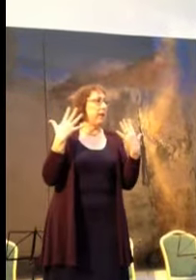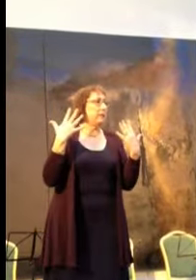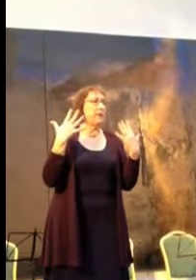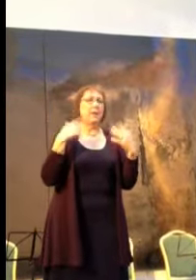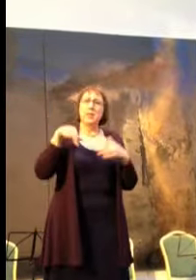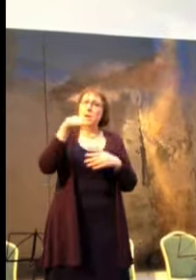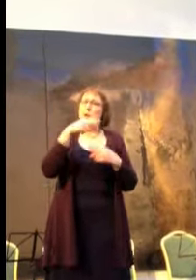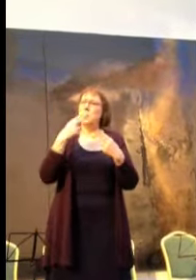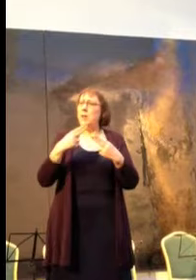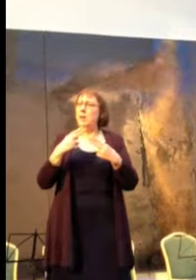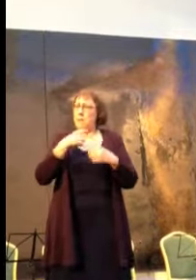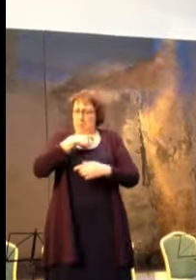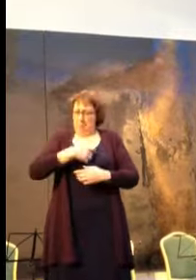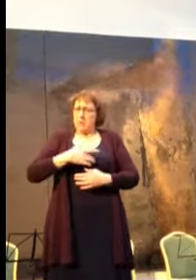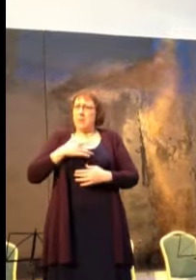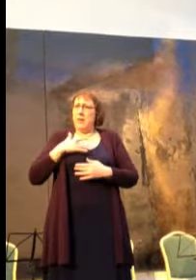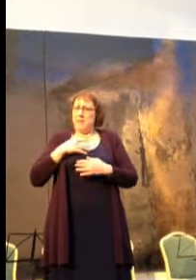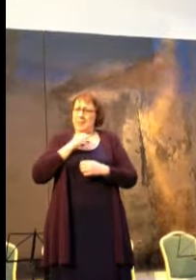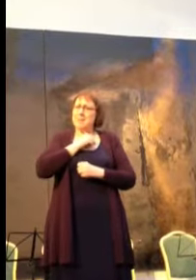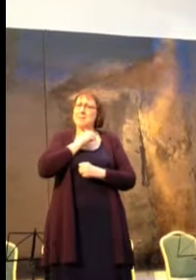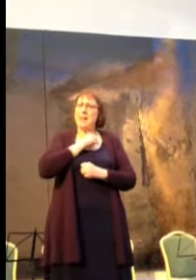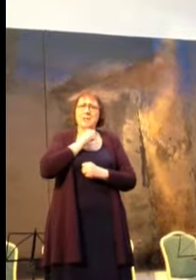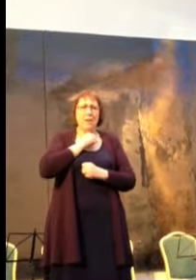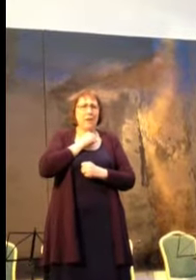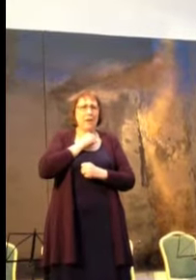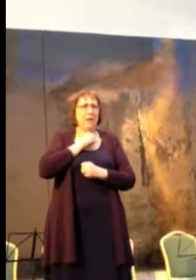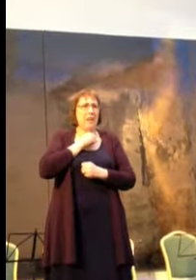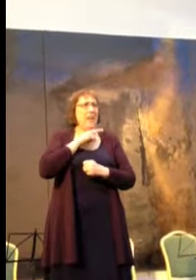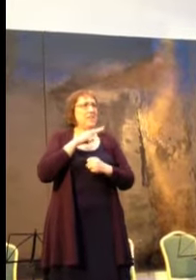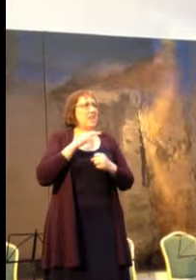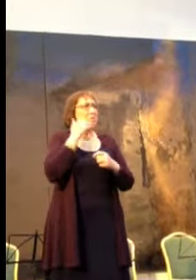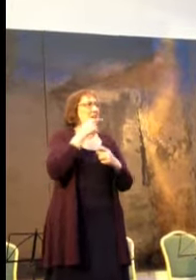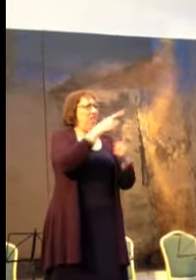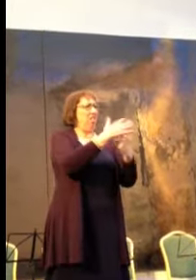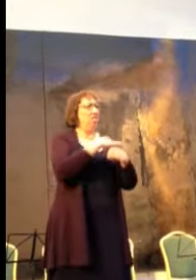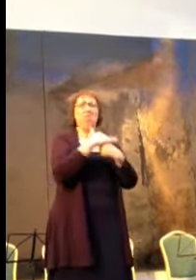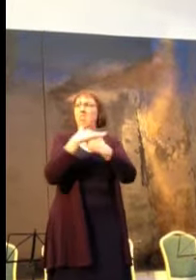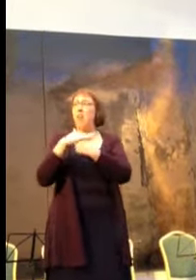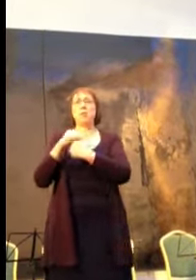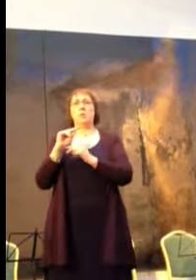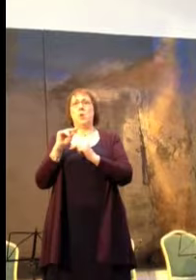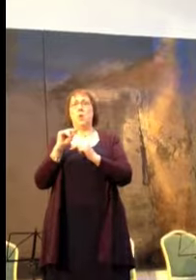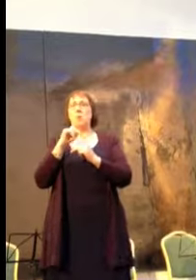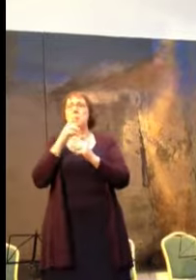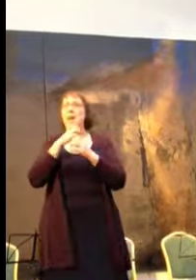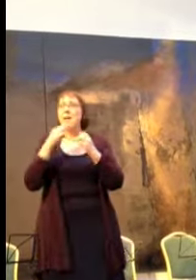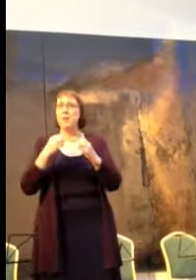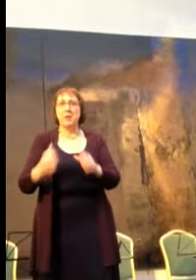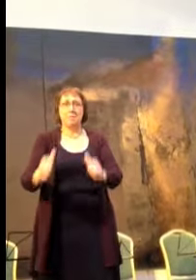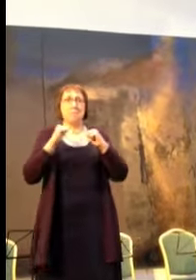fulfilled personal life that need not be at the cost of anybody else, but that one's increased capacity